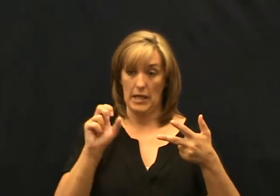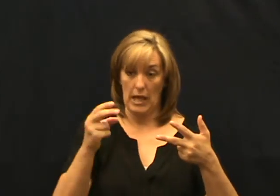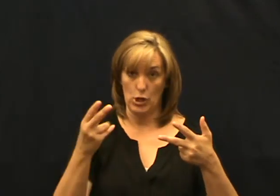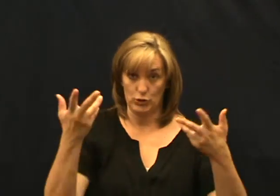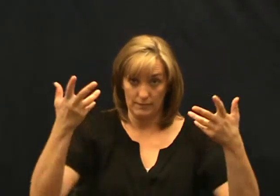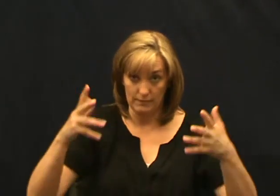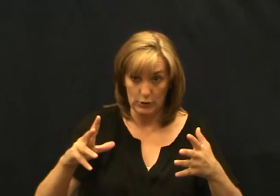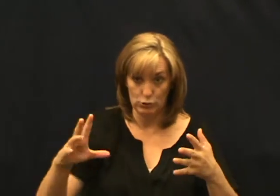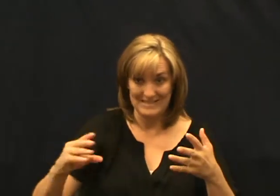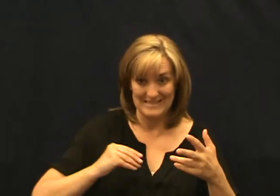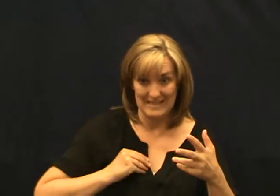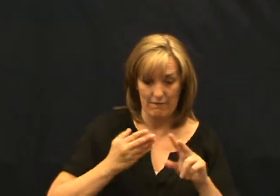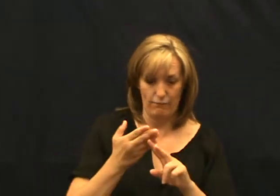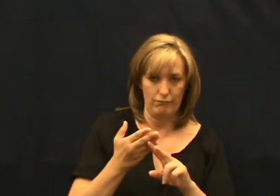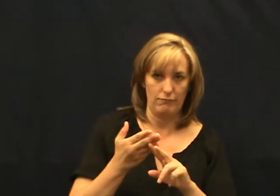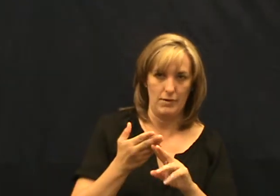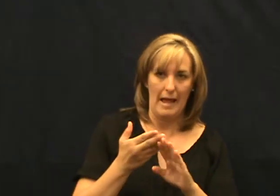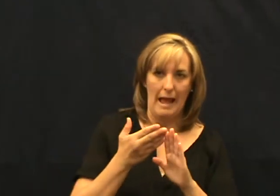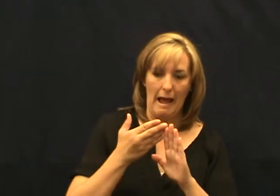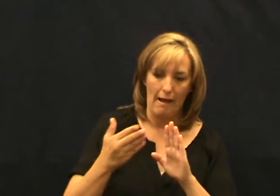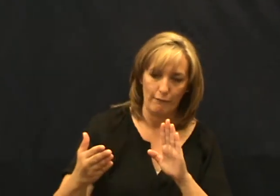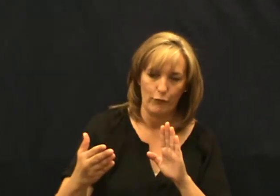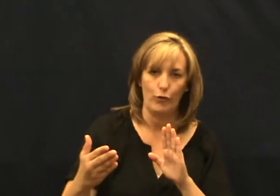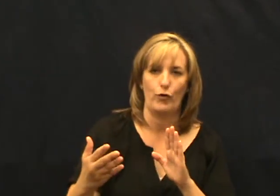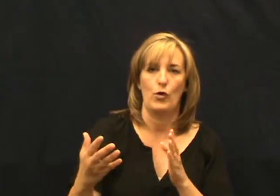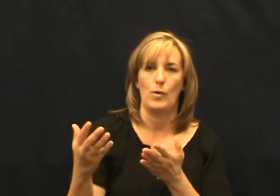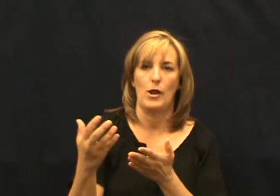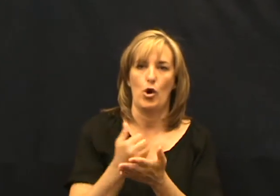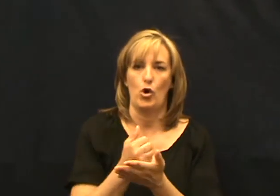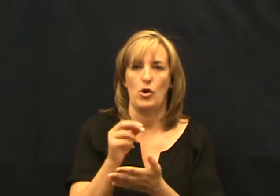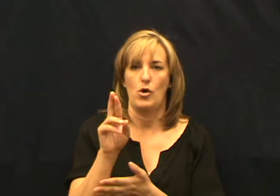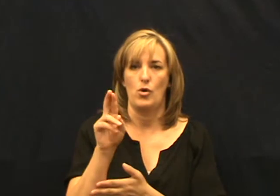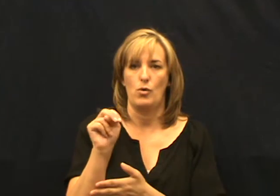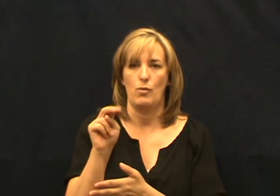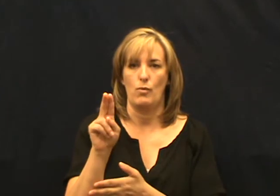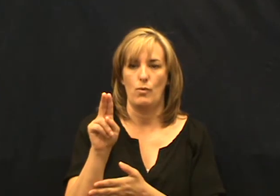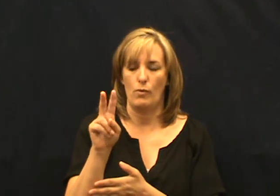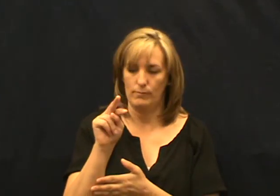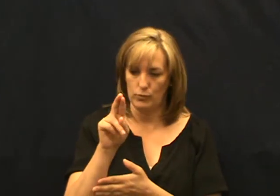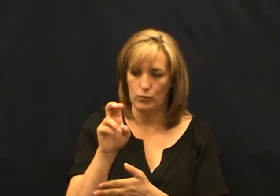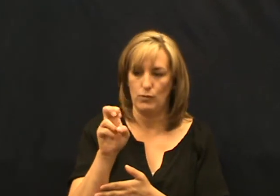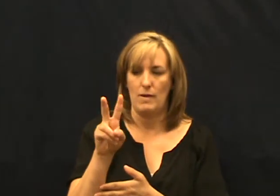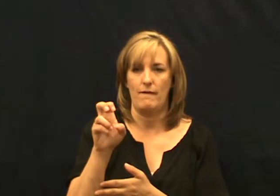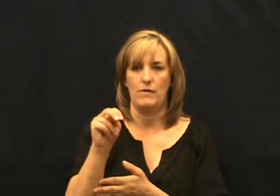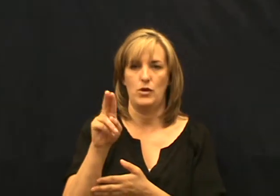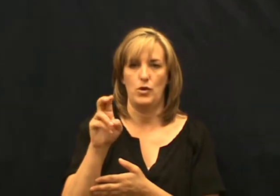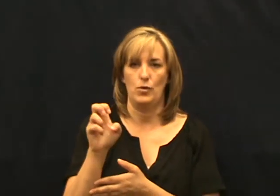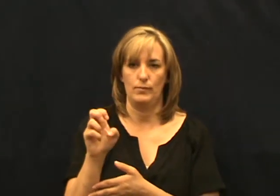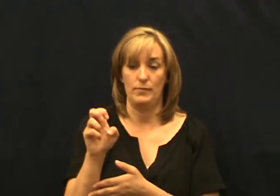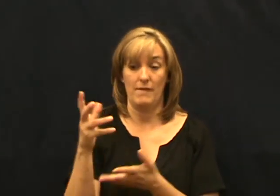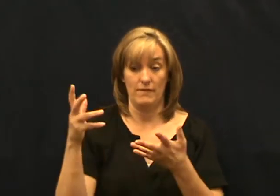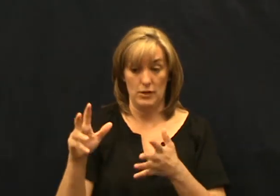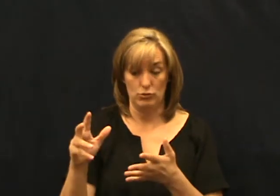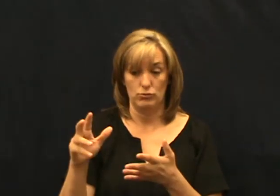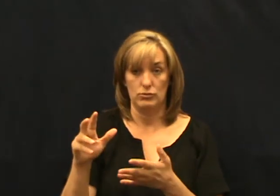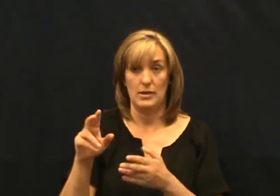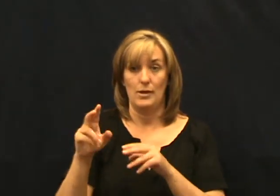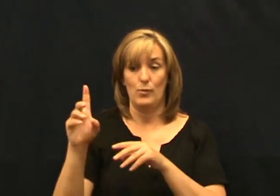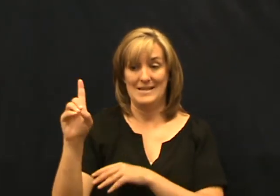company earns revenue. So when we actually earn the revenue, we debit accounts receivable, which is the promise to be paid from